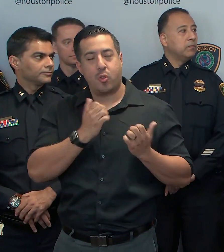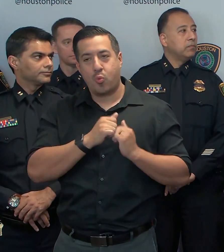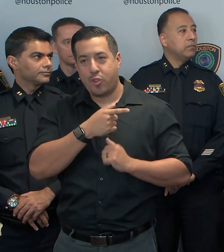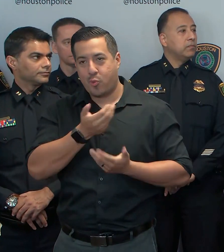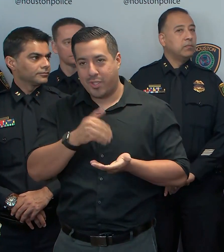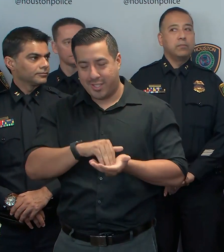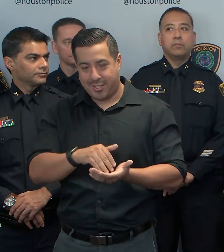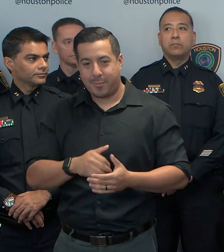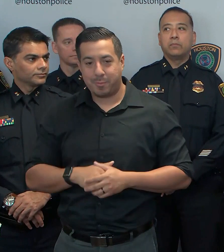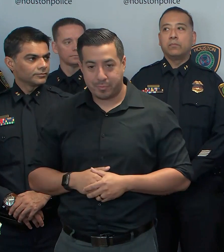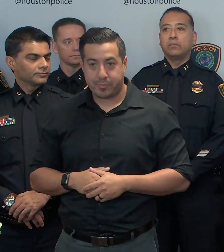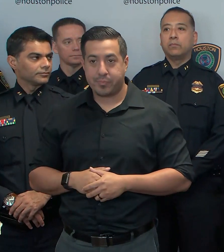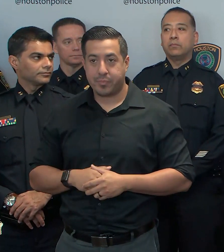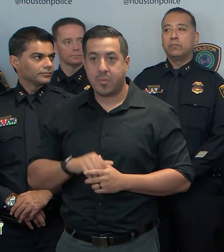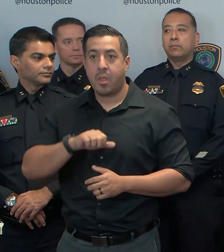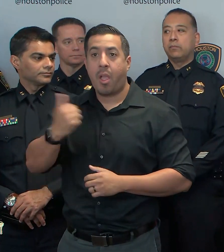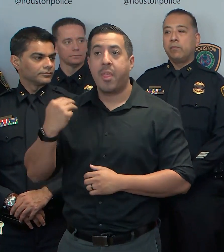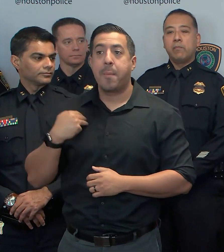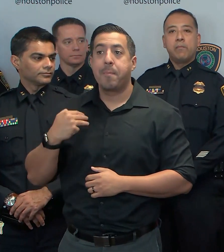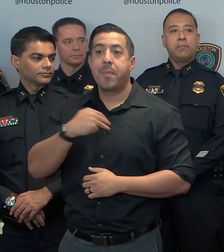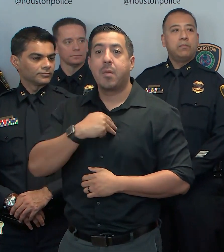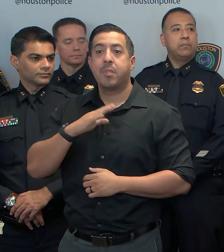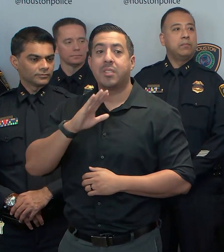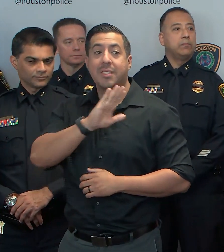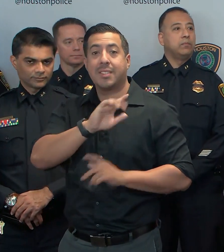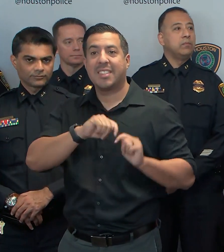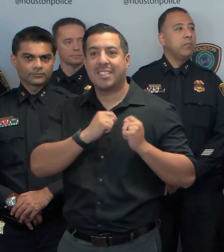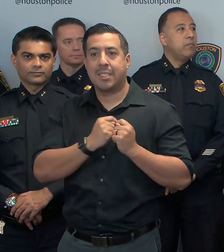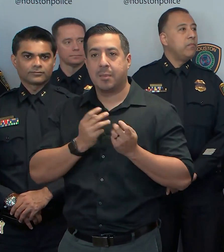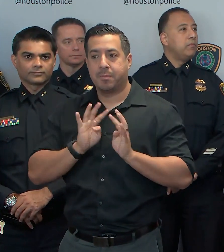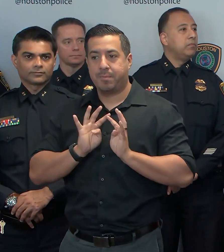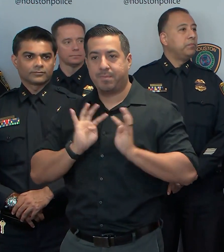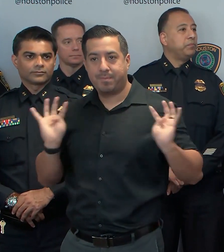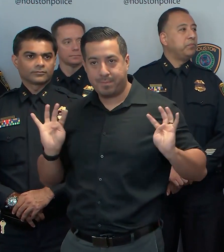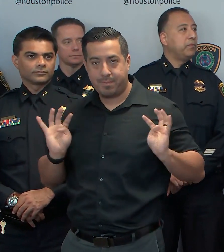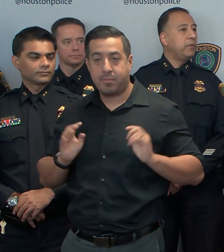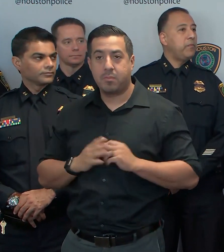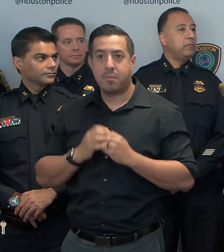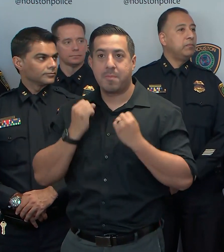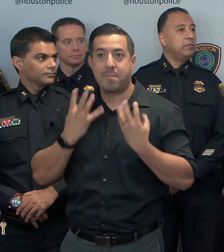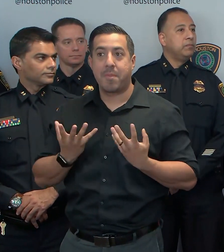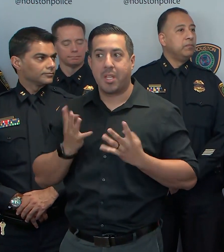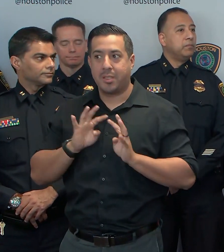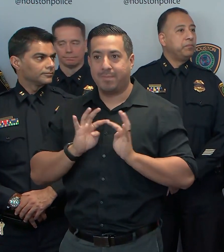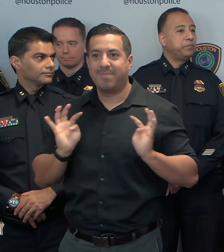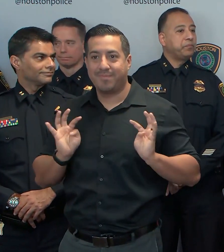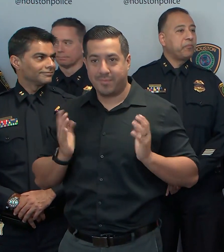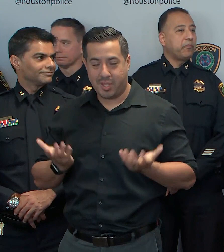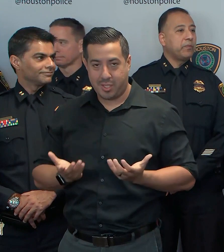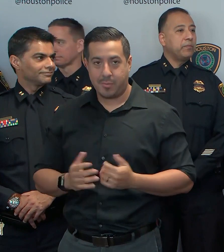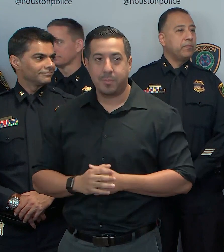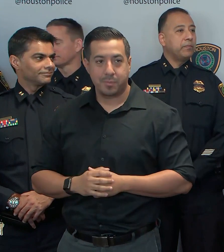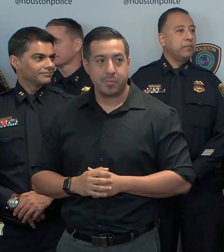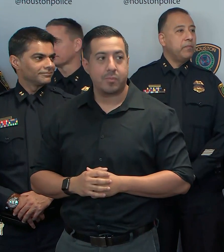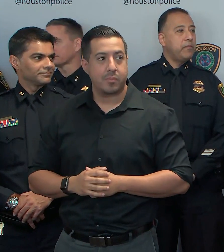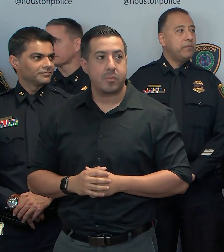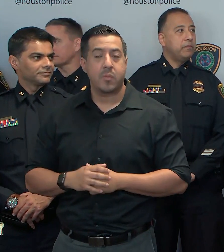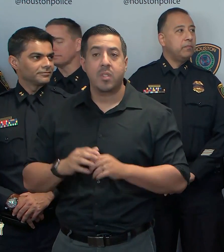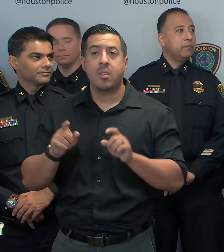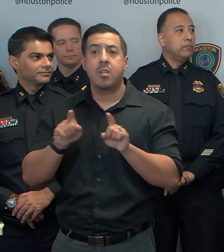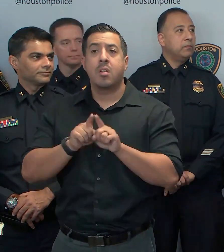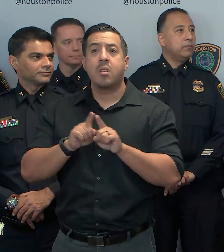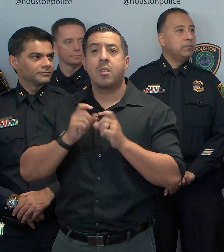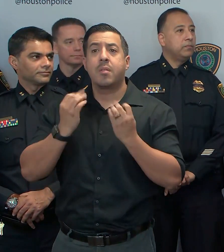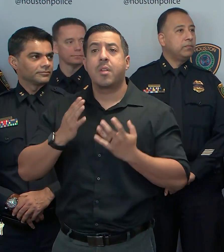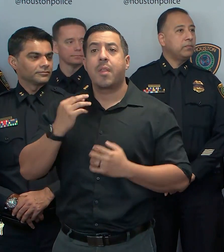again. Members of his team, and there are several of them here, and also